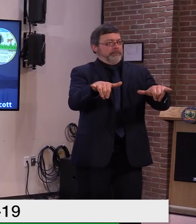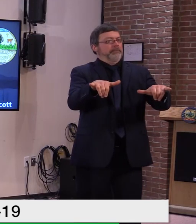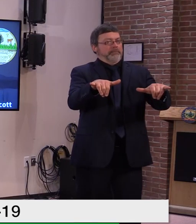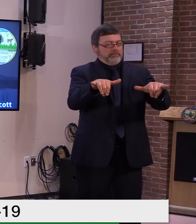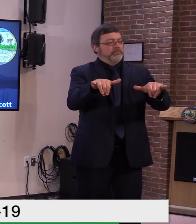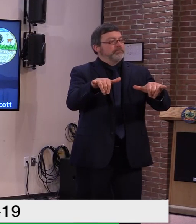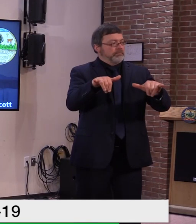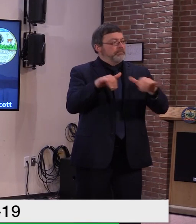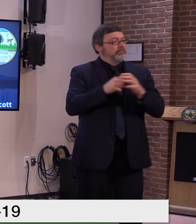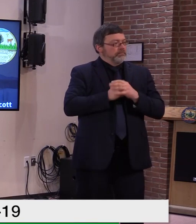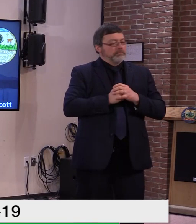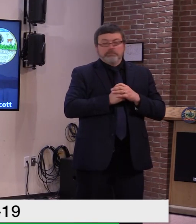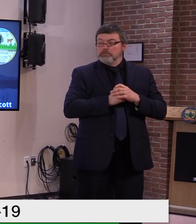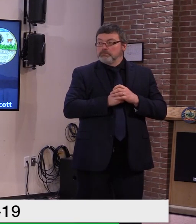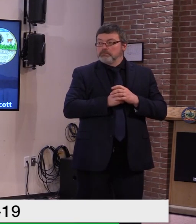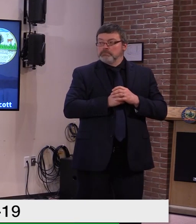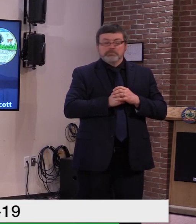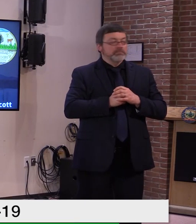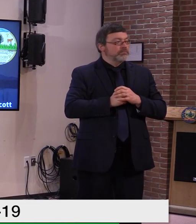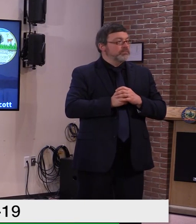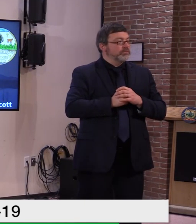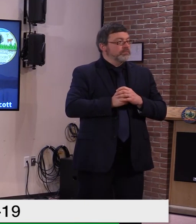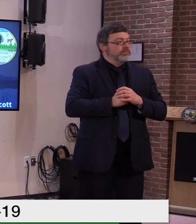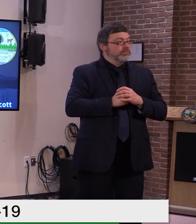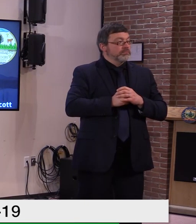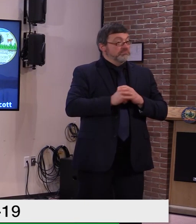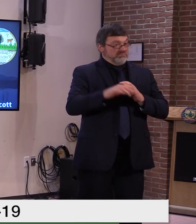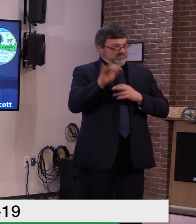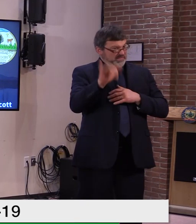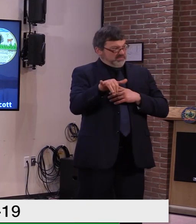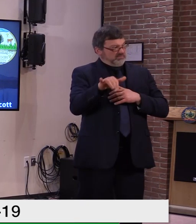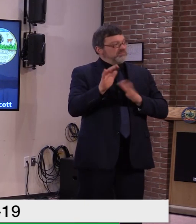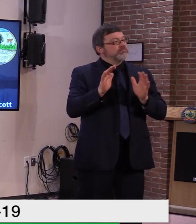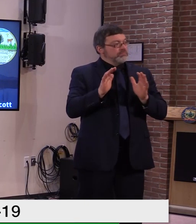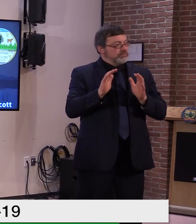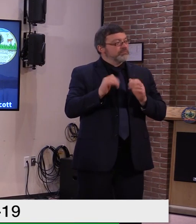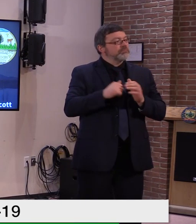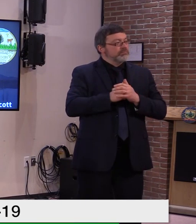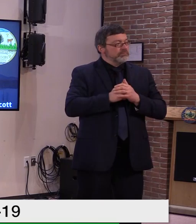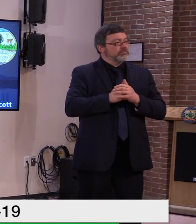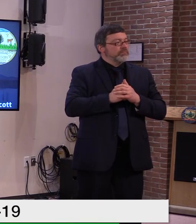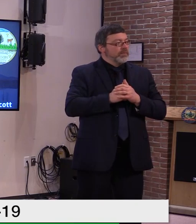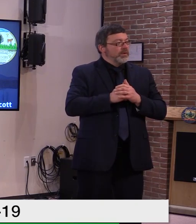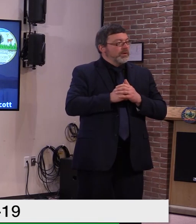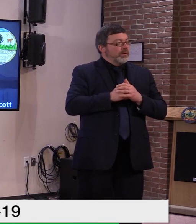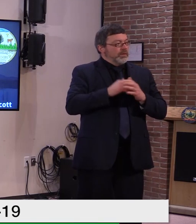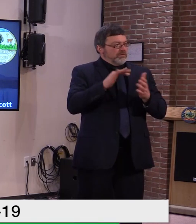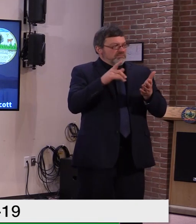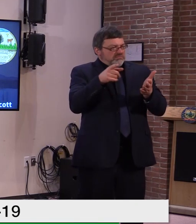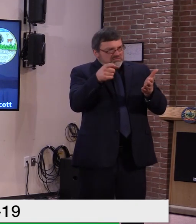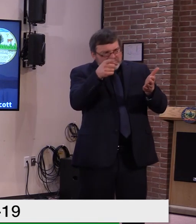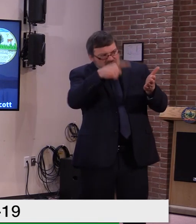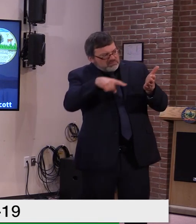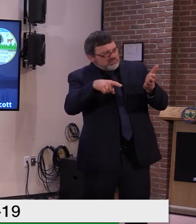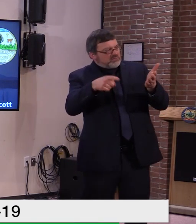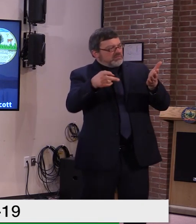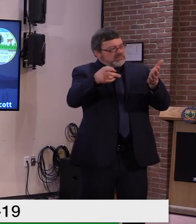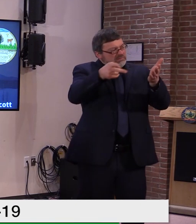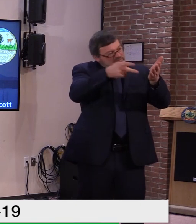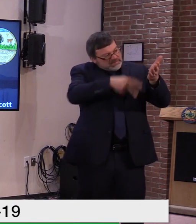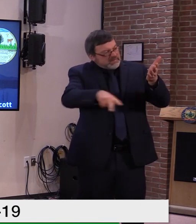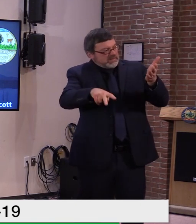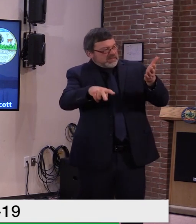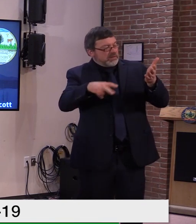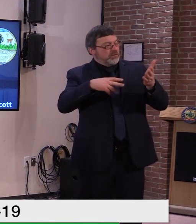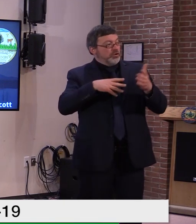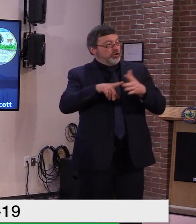planning that vaccinations will be prioritized and given based on age, because the older you are, the more